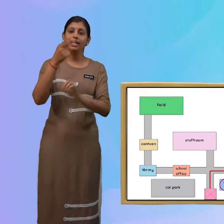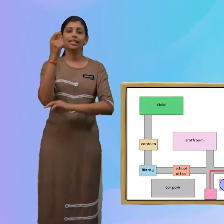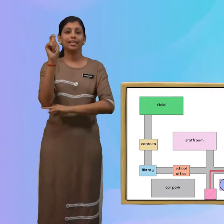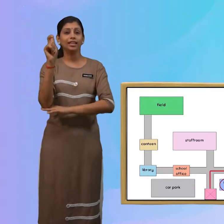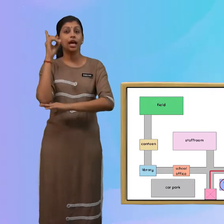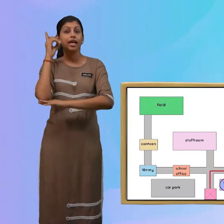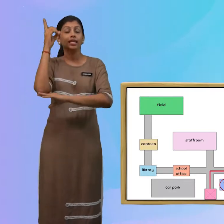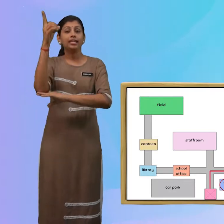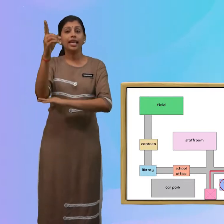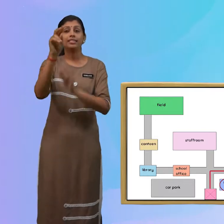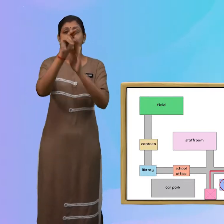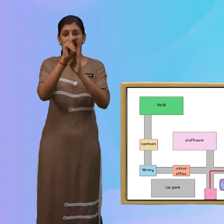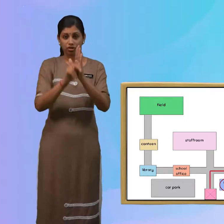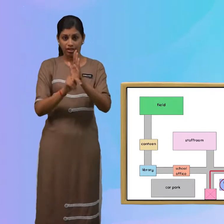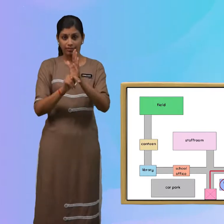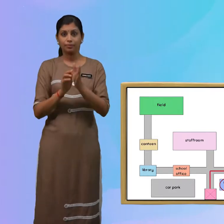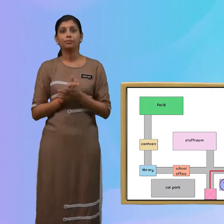the destination.